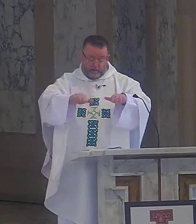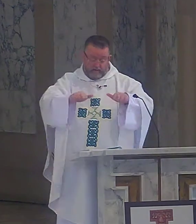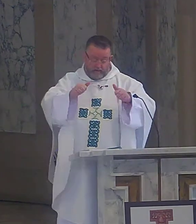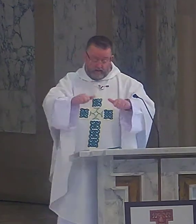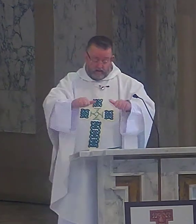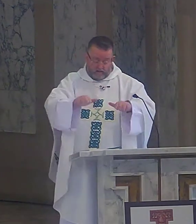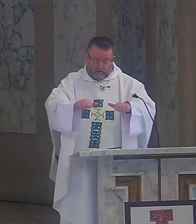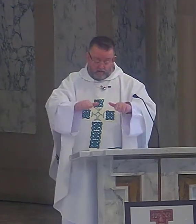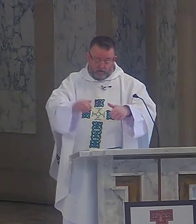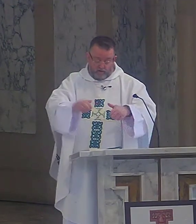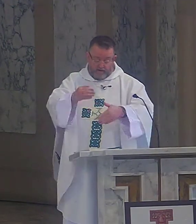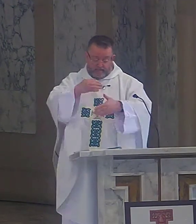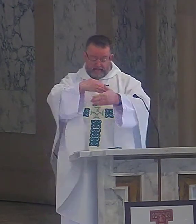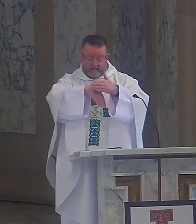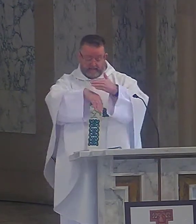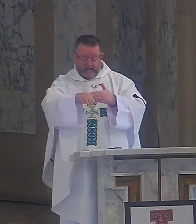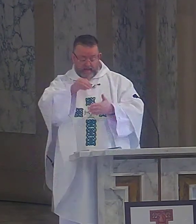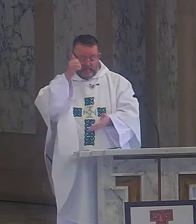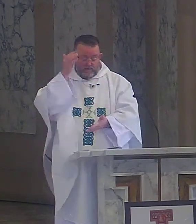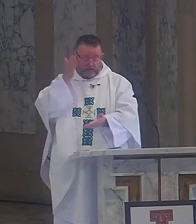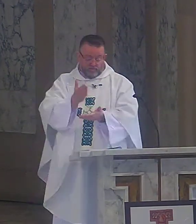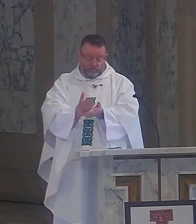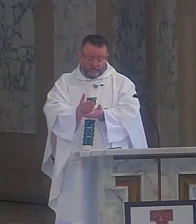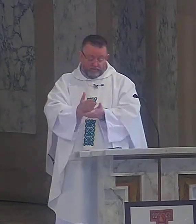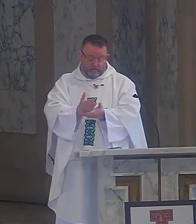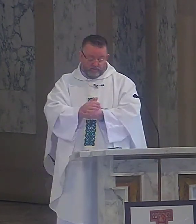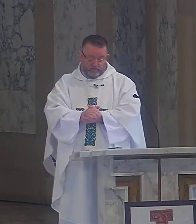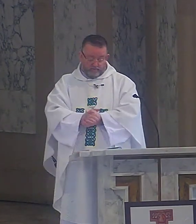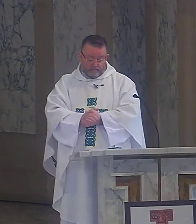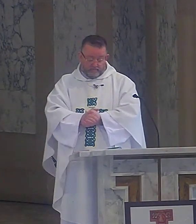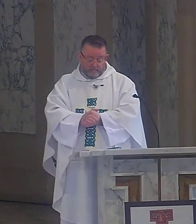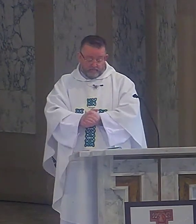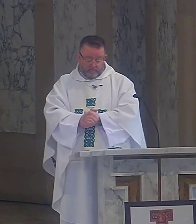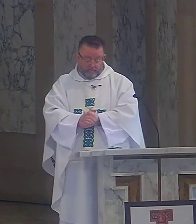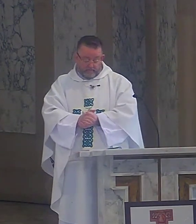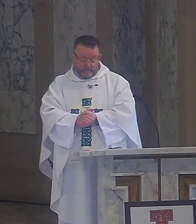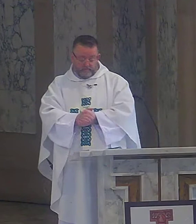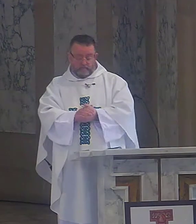be consecrated in the truth.